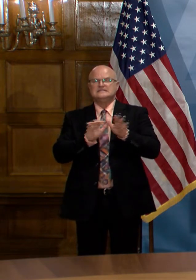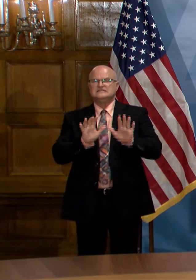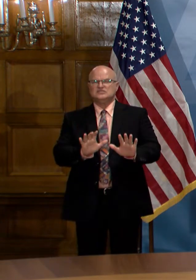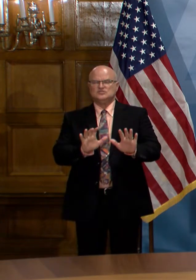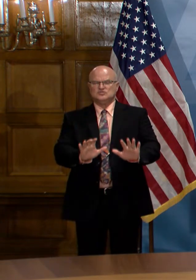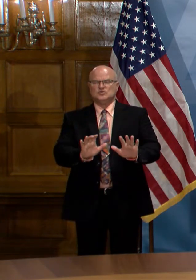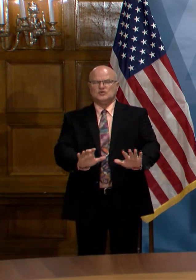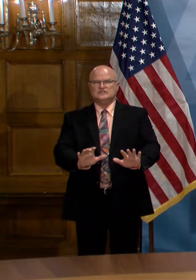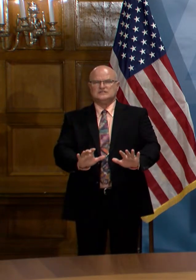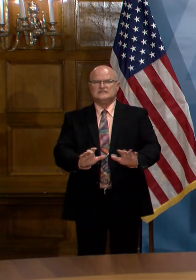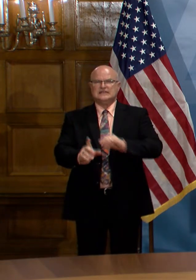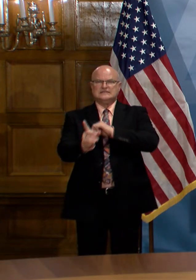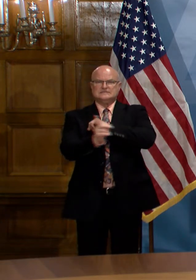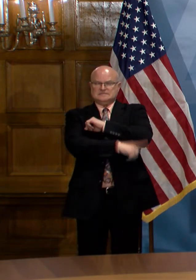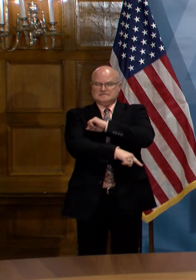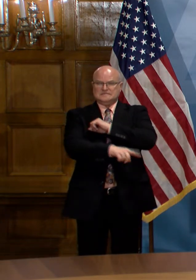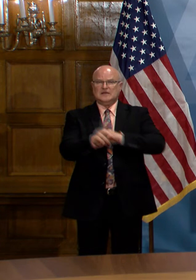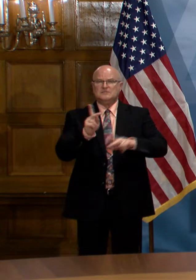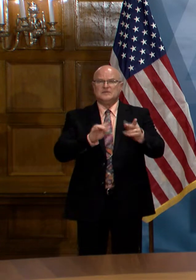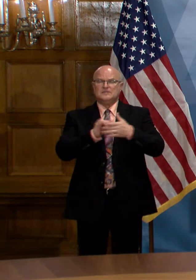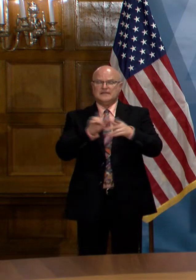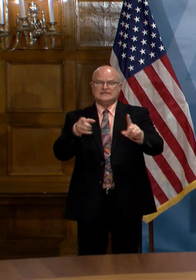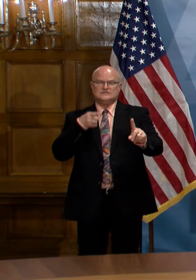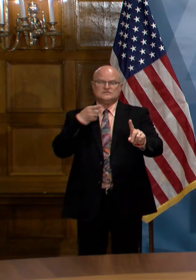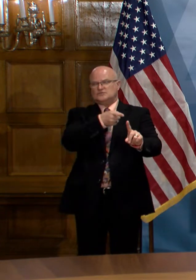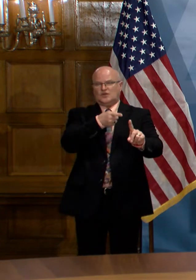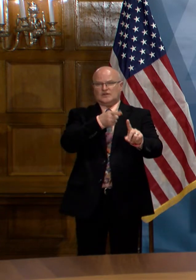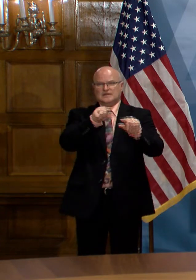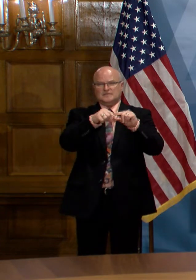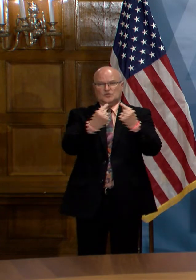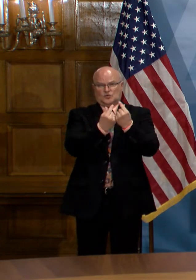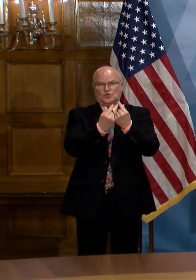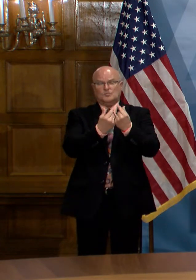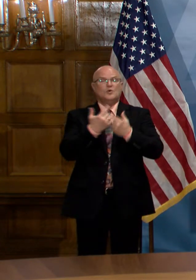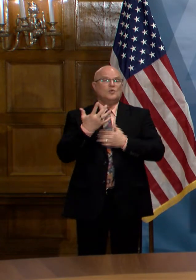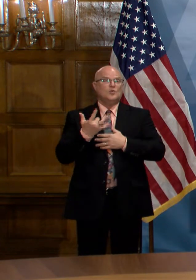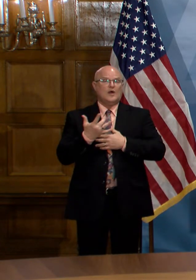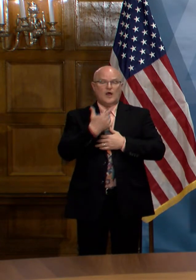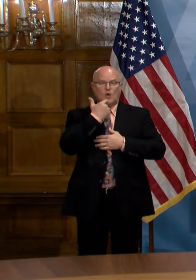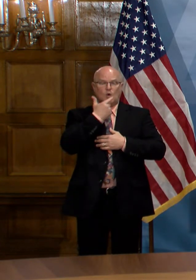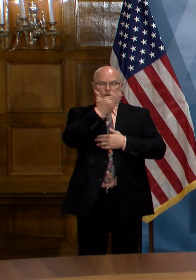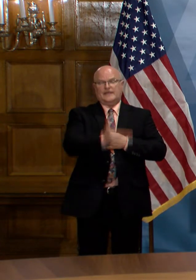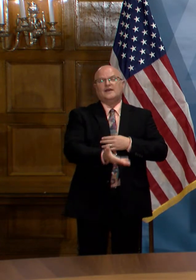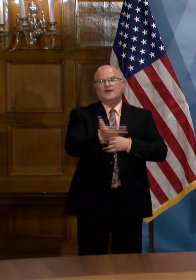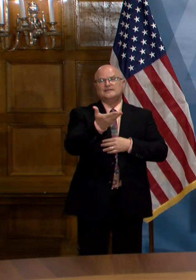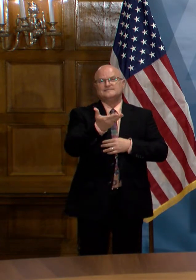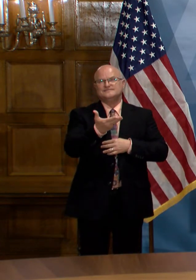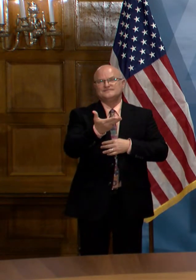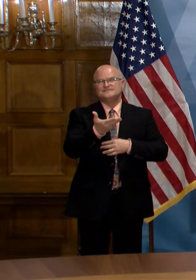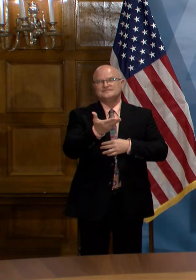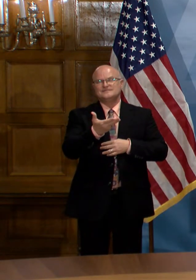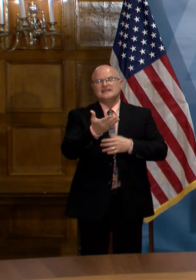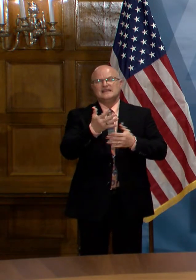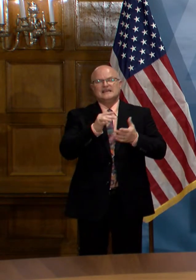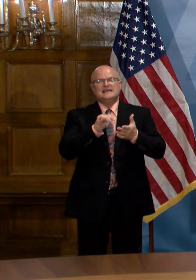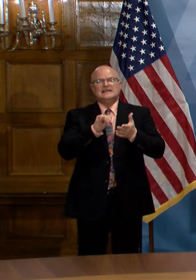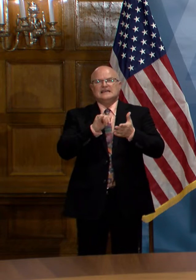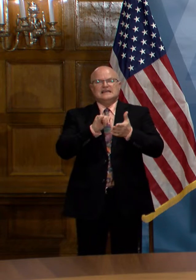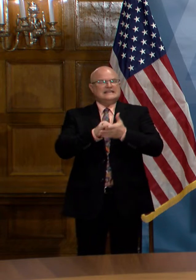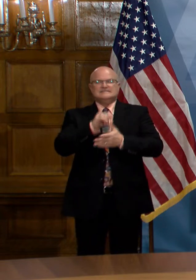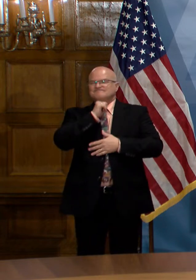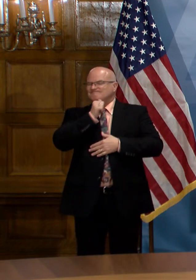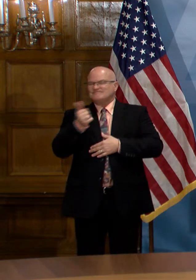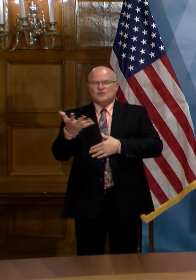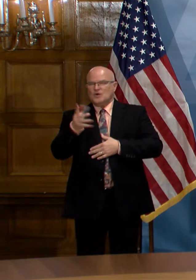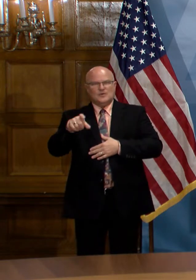discourages and penalizes those that target a particular group because of who they are. Is not